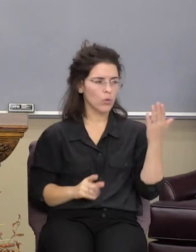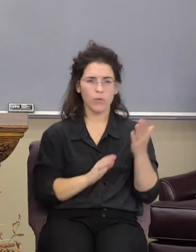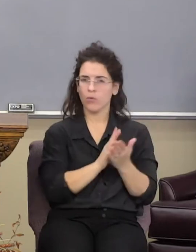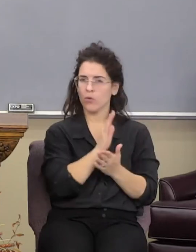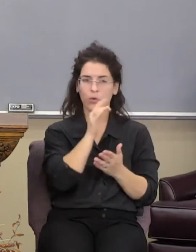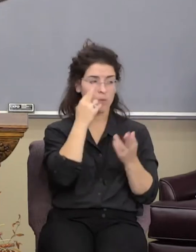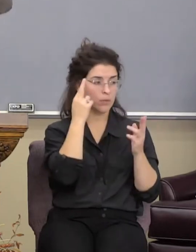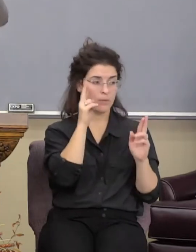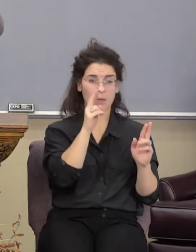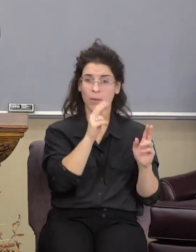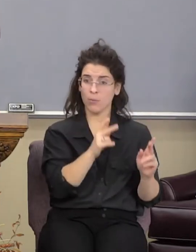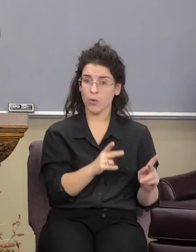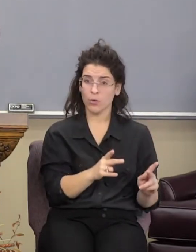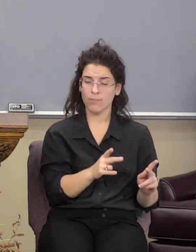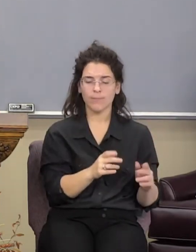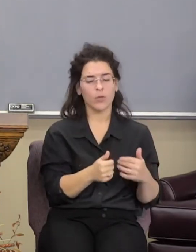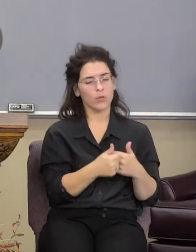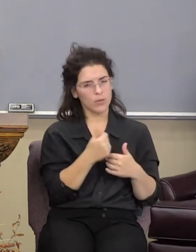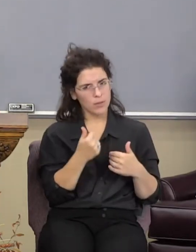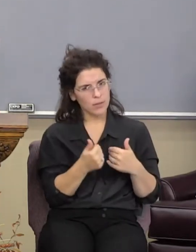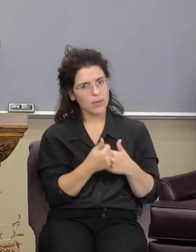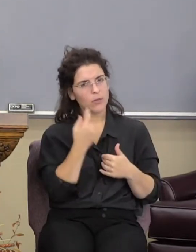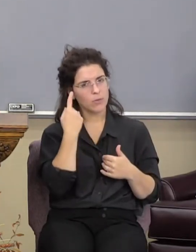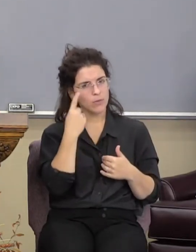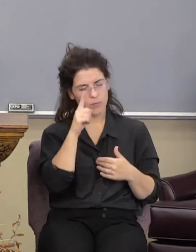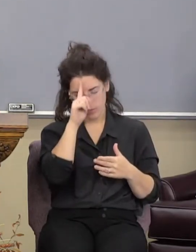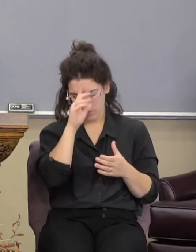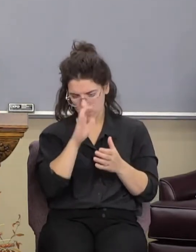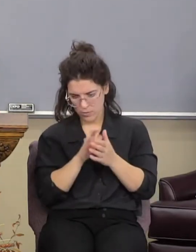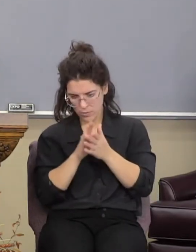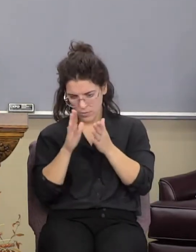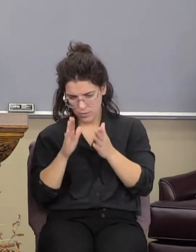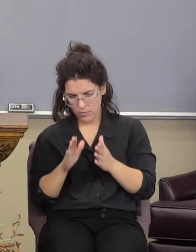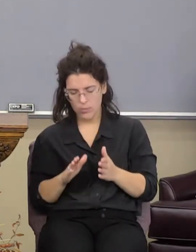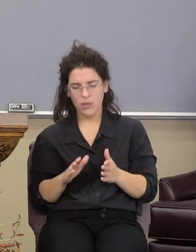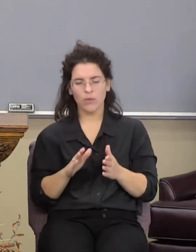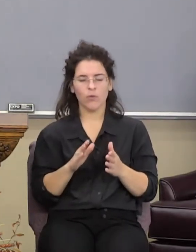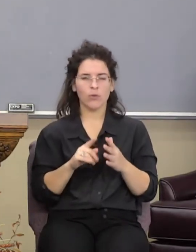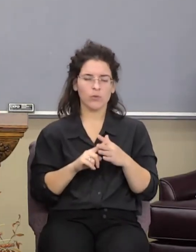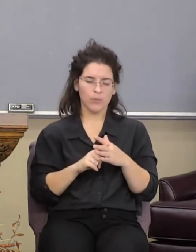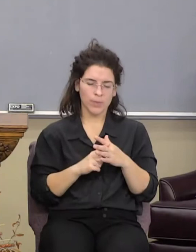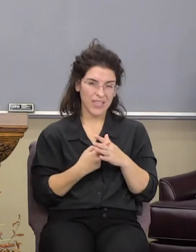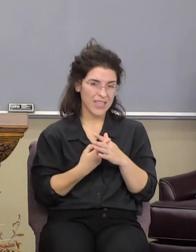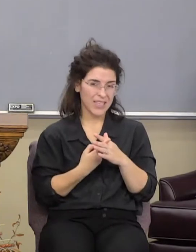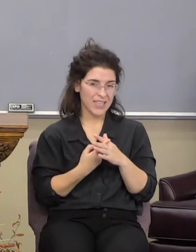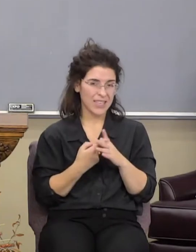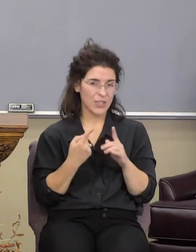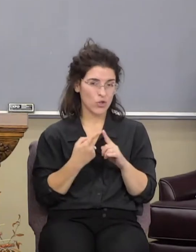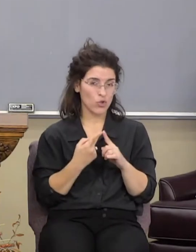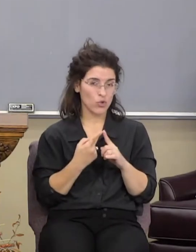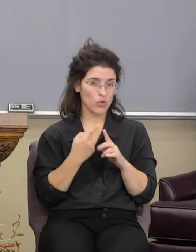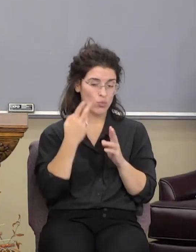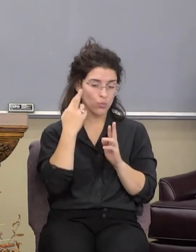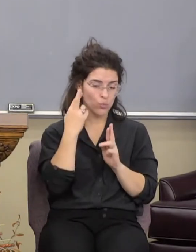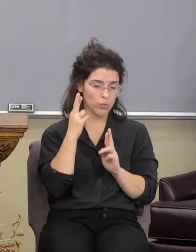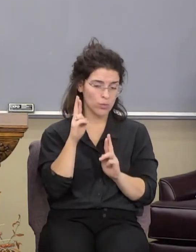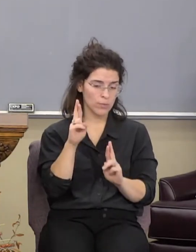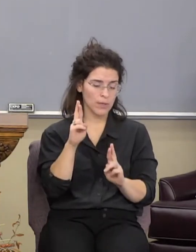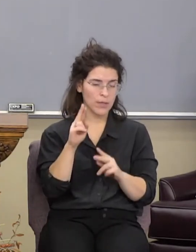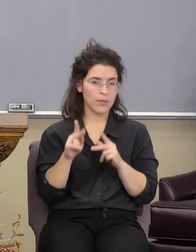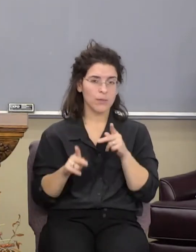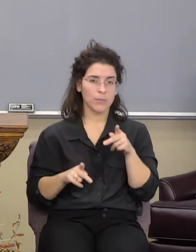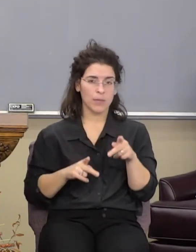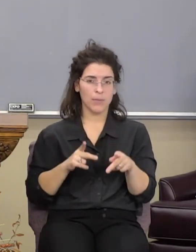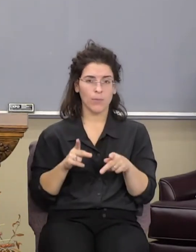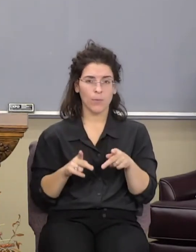respect persons, and there's a danger for the believer to begin to what? Respect